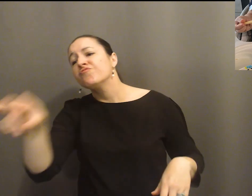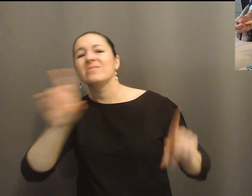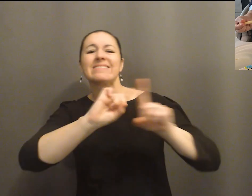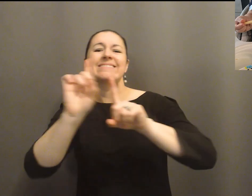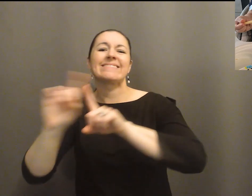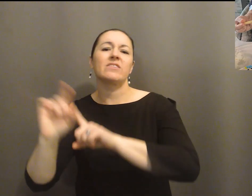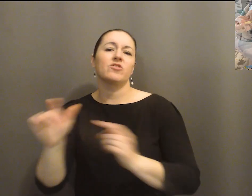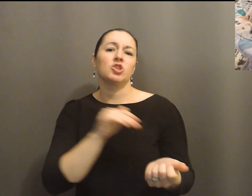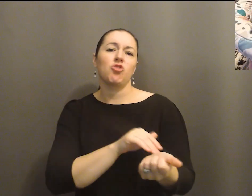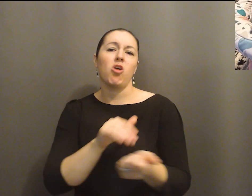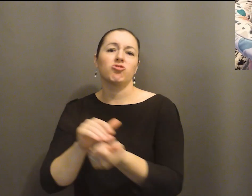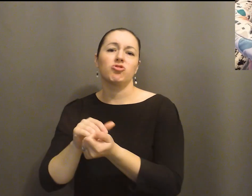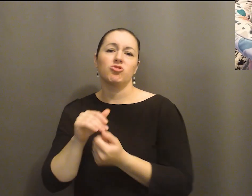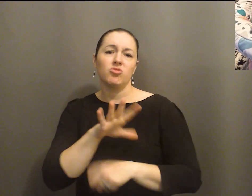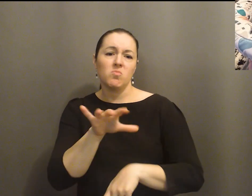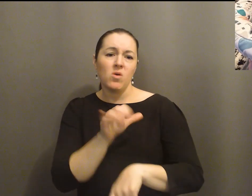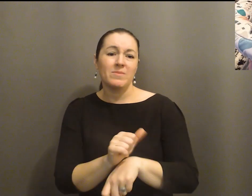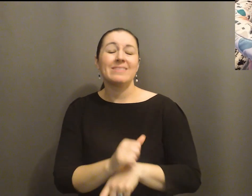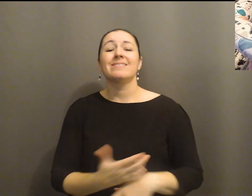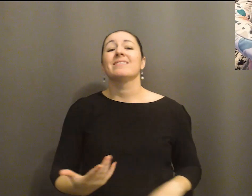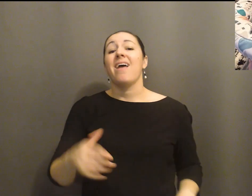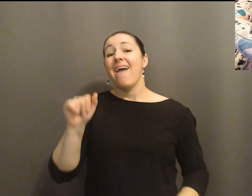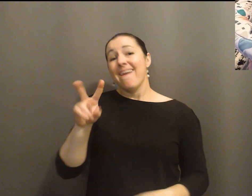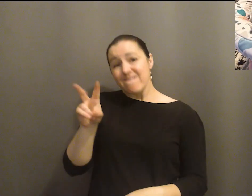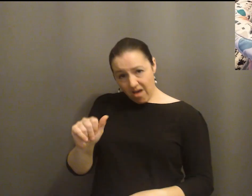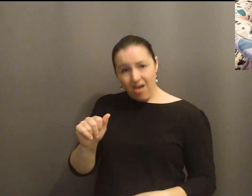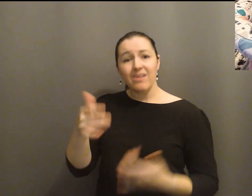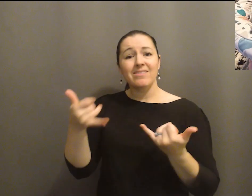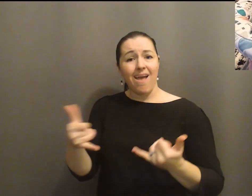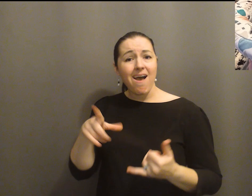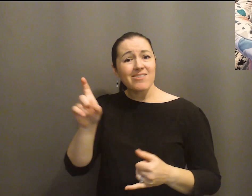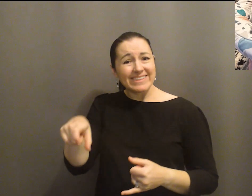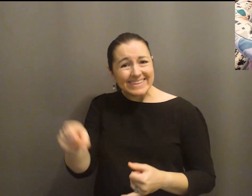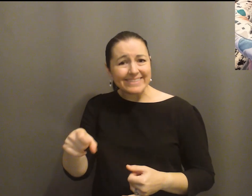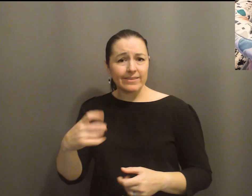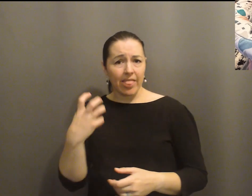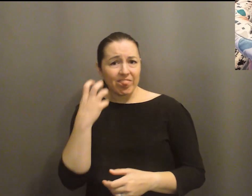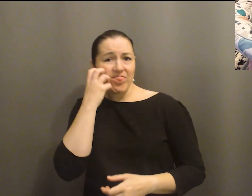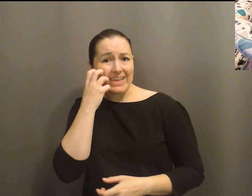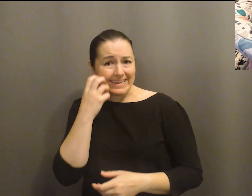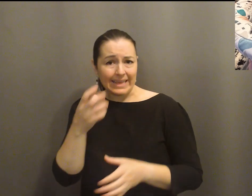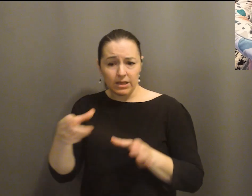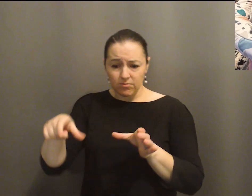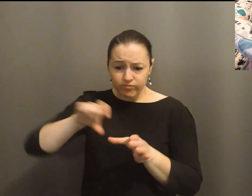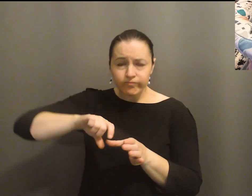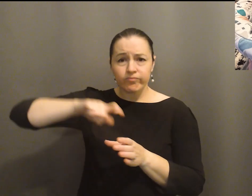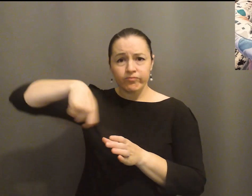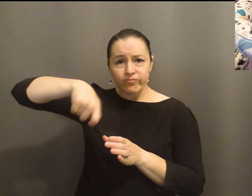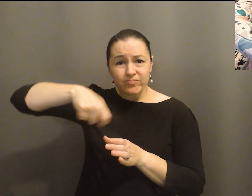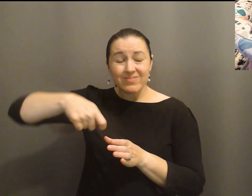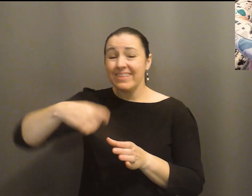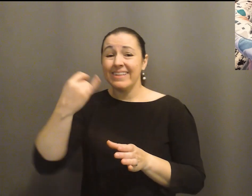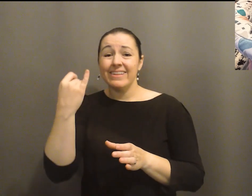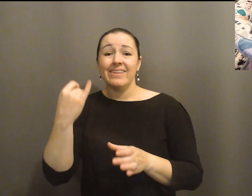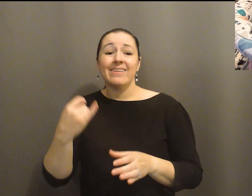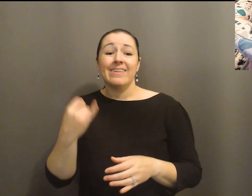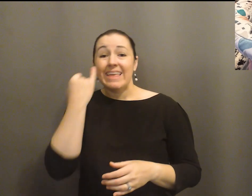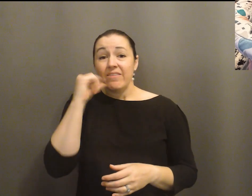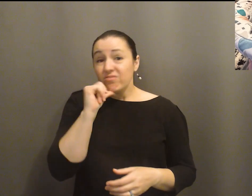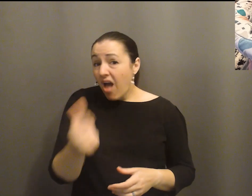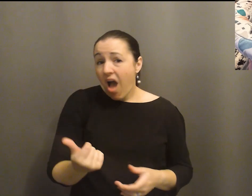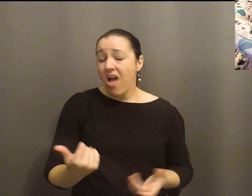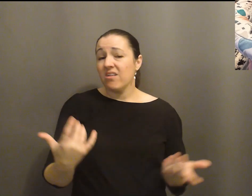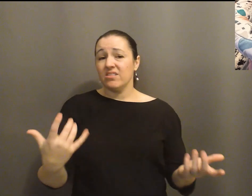visit Ava now has to have A thickening agent In her formula Because if she doesn't Some of the formula Goes into her lungs And she